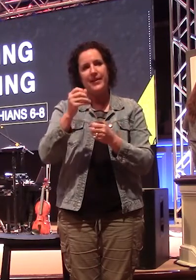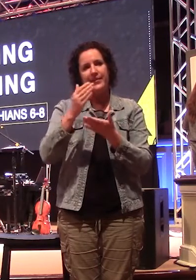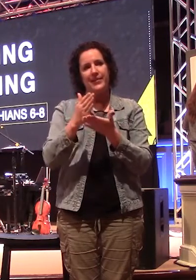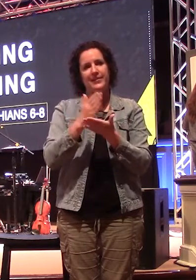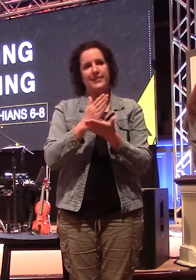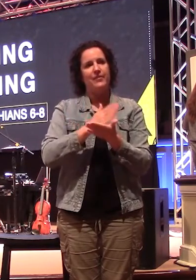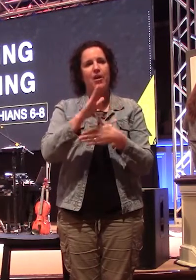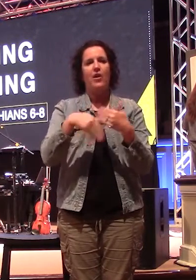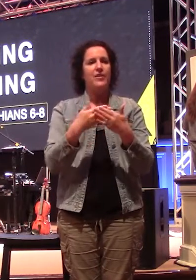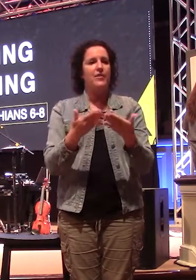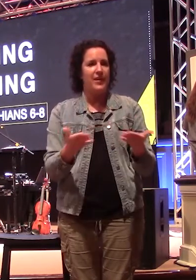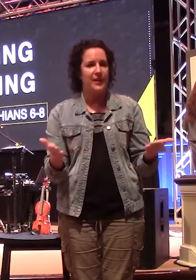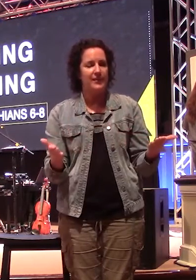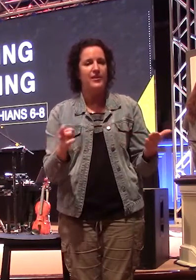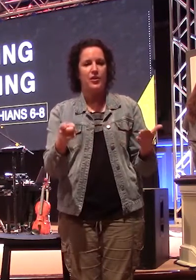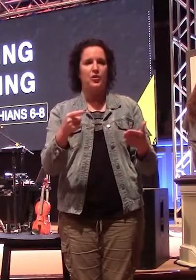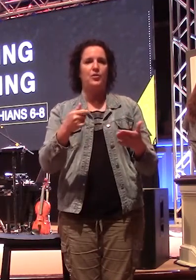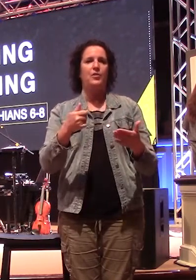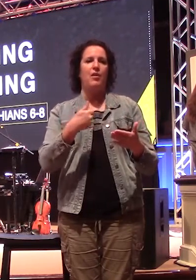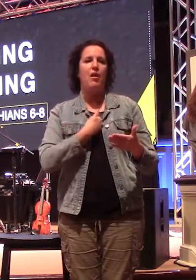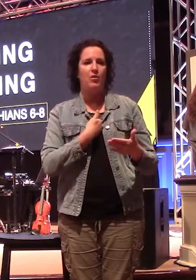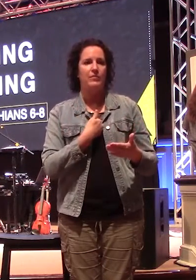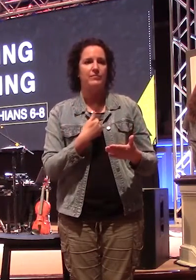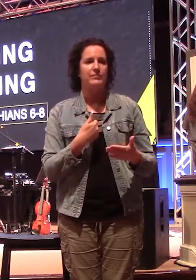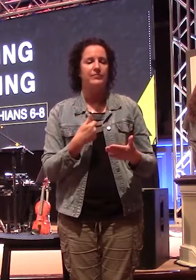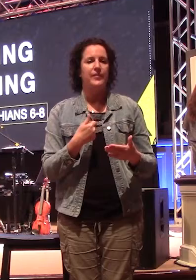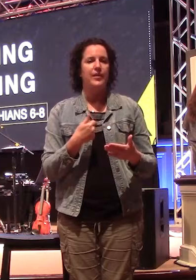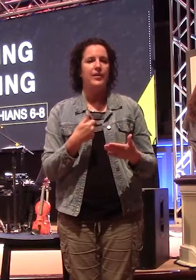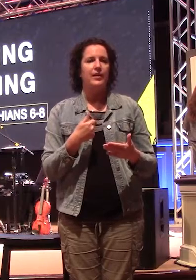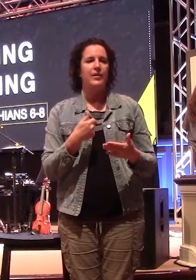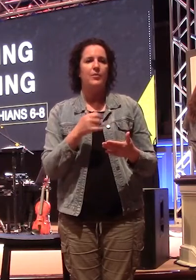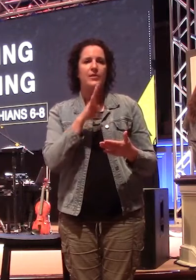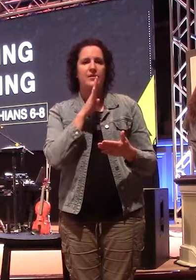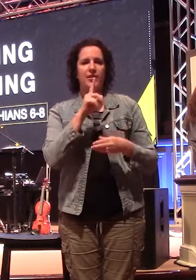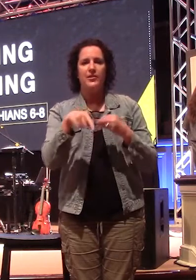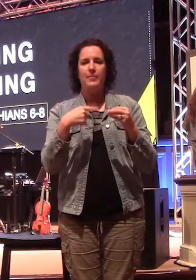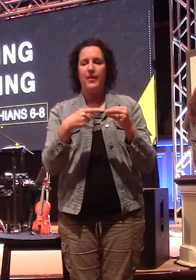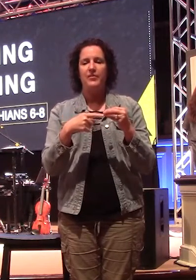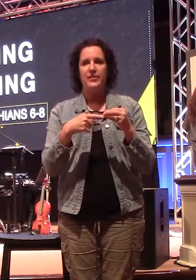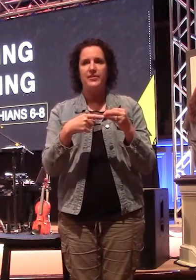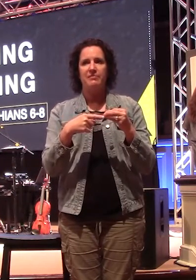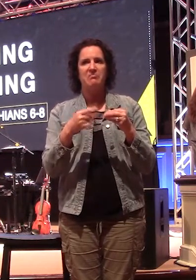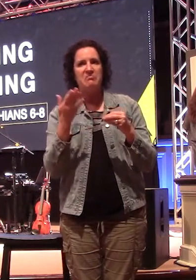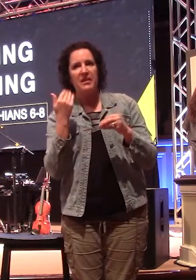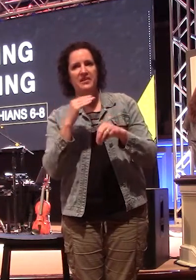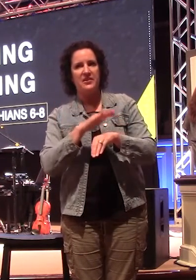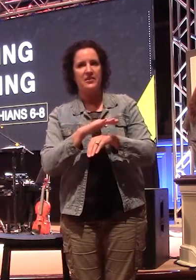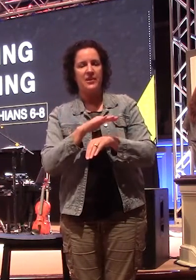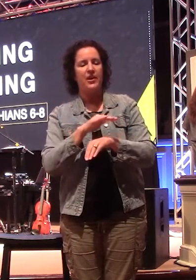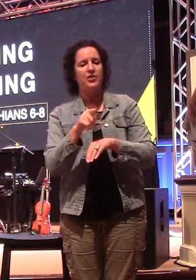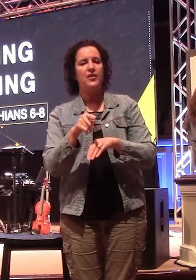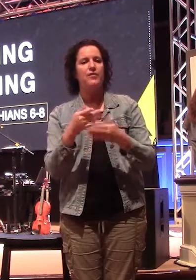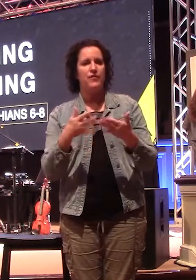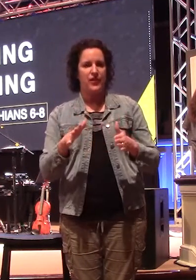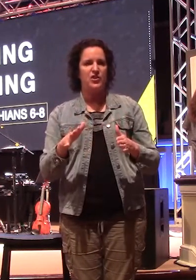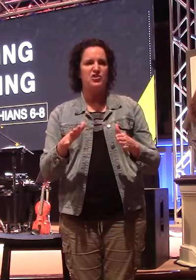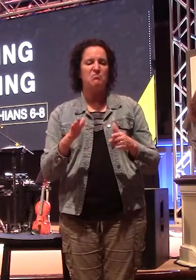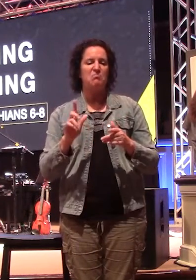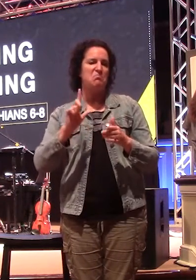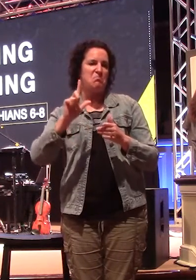the material possessions that you own. We talked about this principle last night. You can finish writing those things